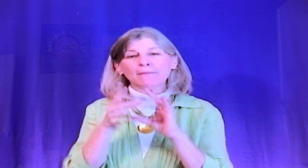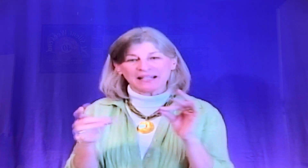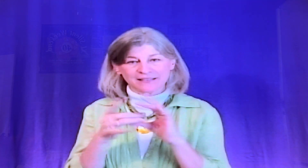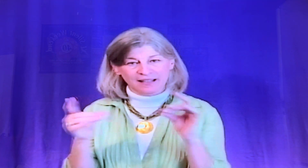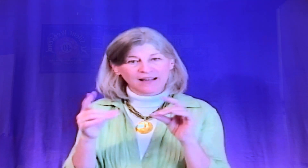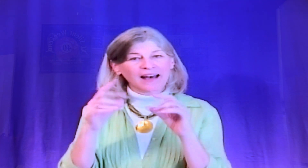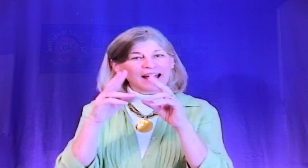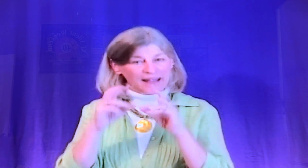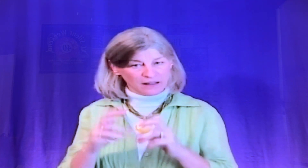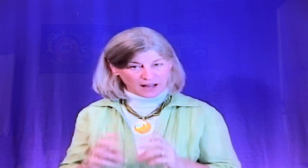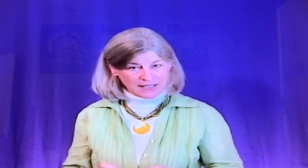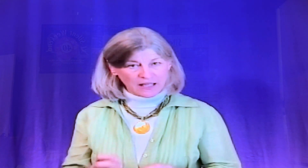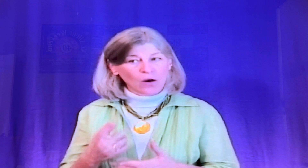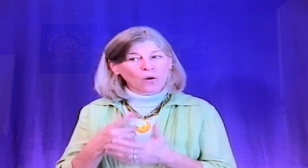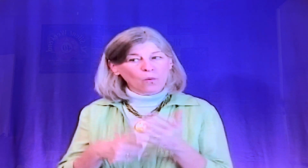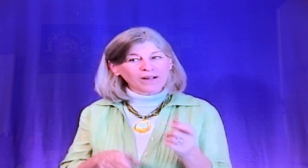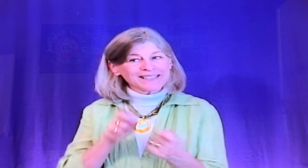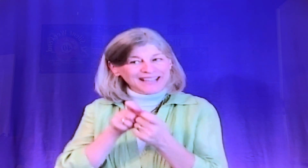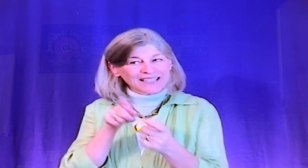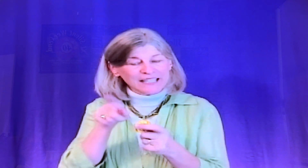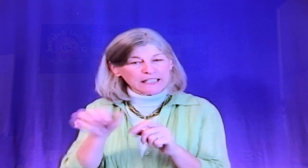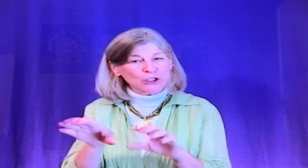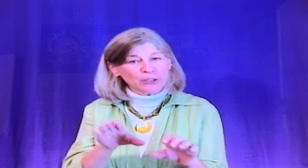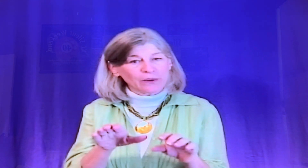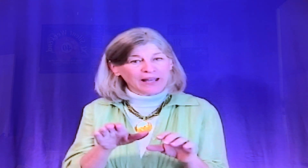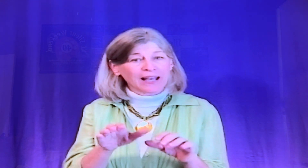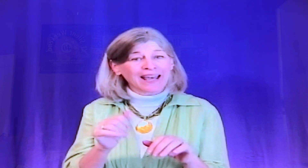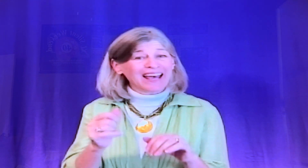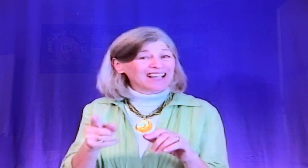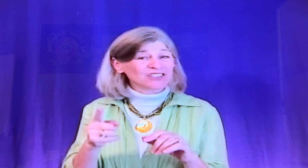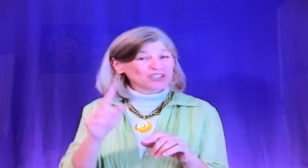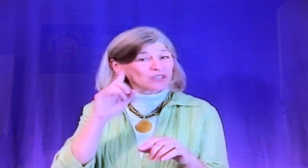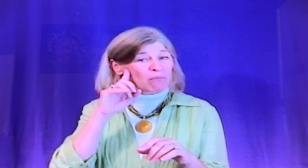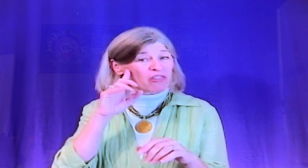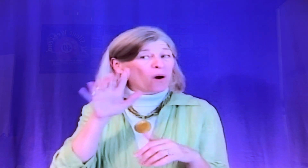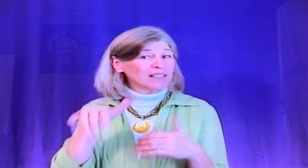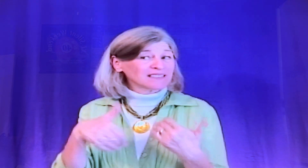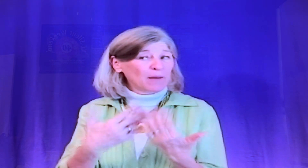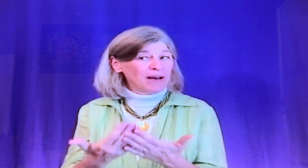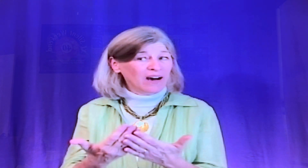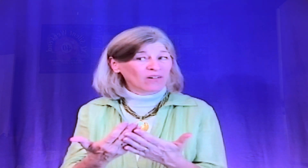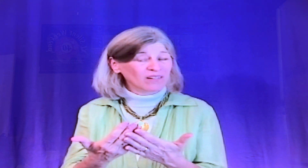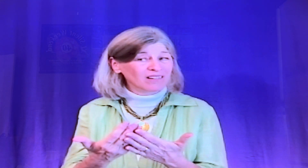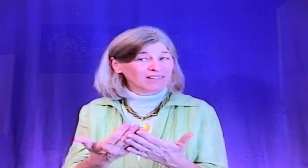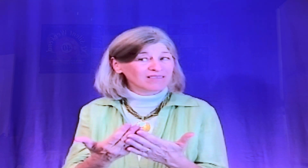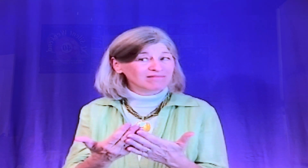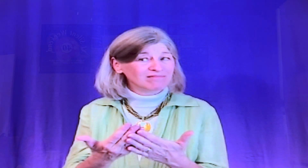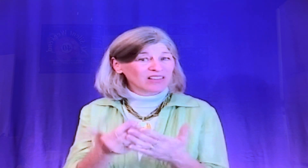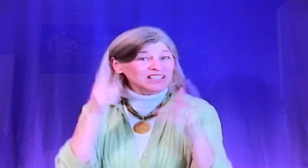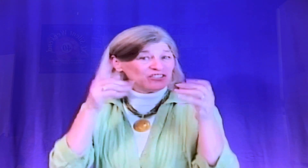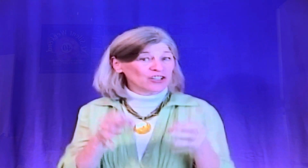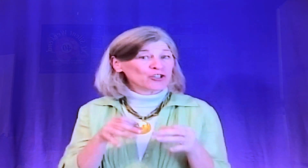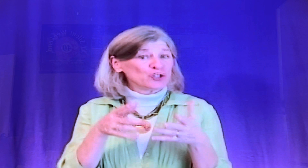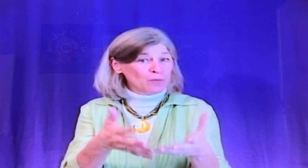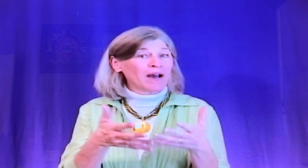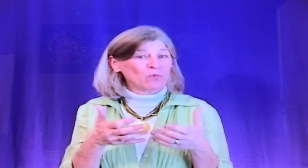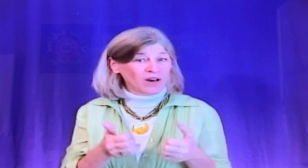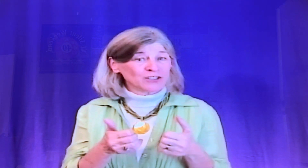comments, analyzing what exactly he's doing, and just some thoughts about the decisions you might want,